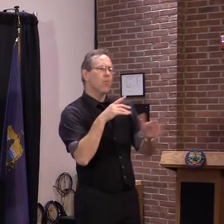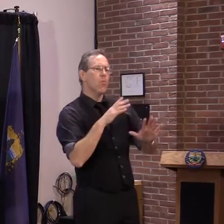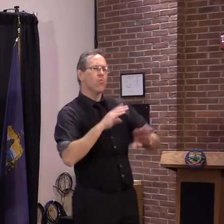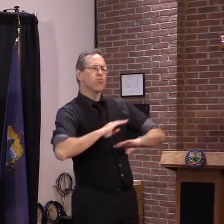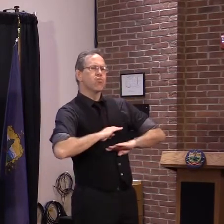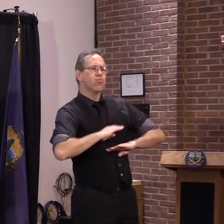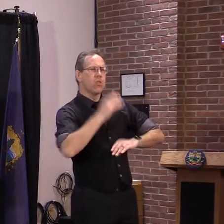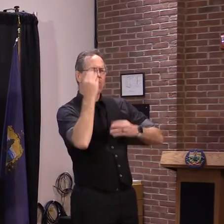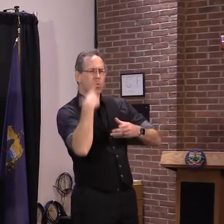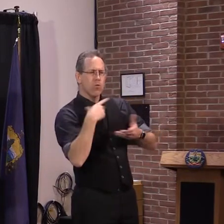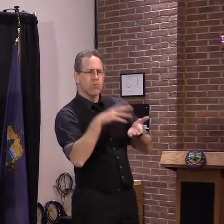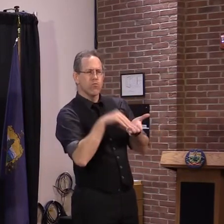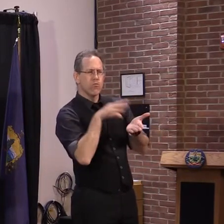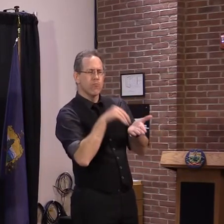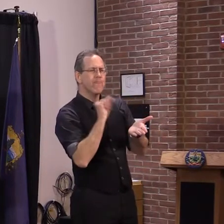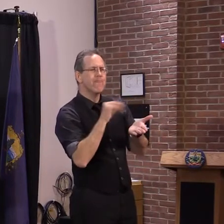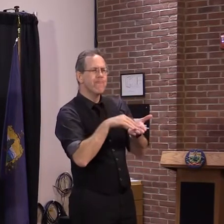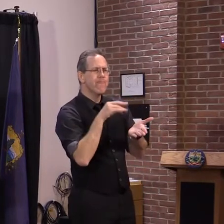having said that,